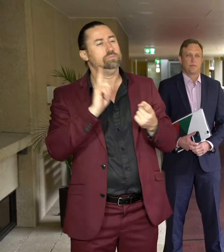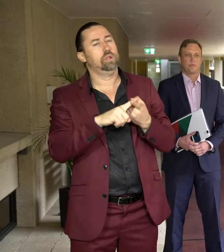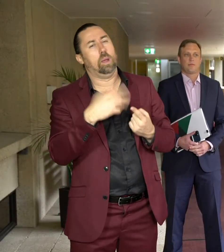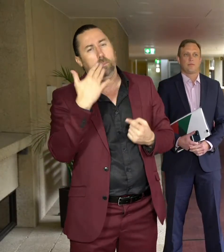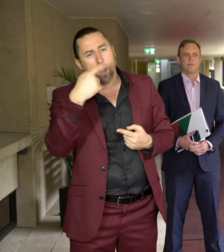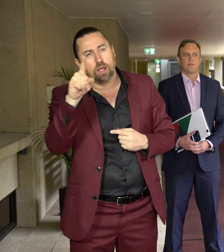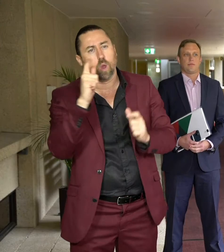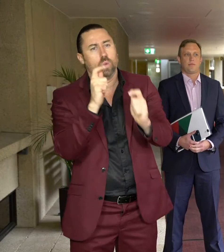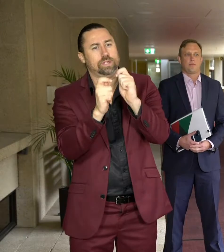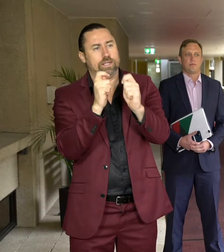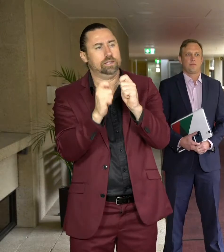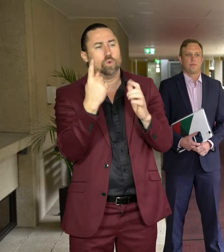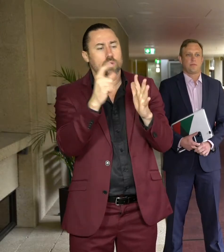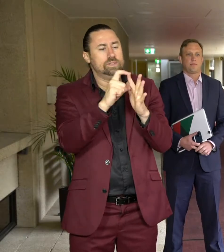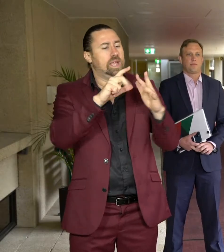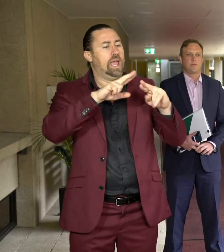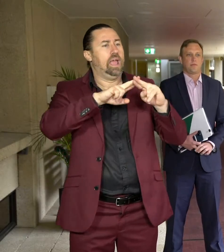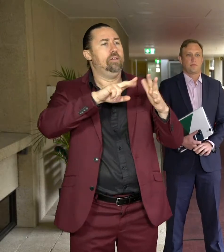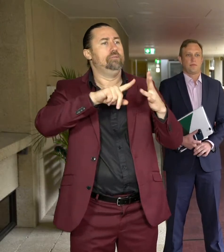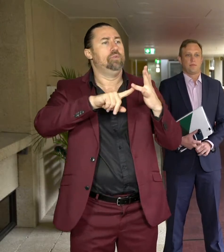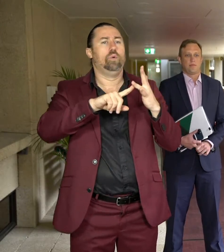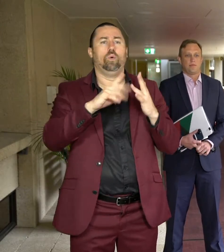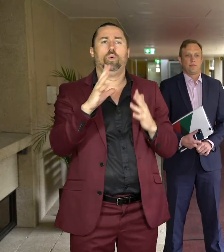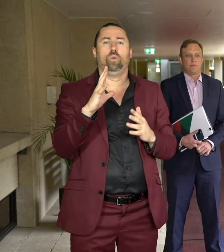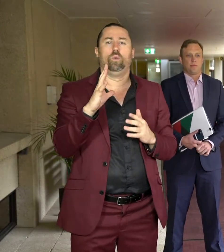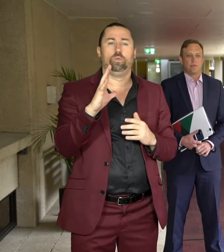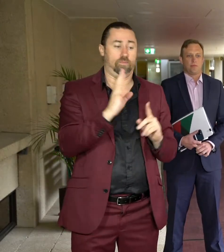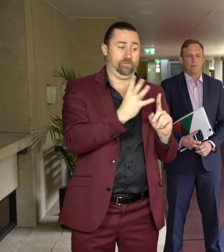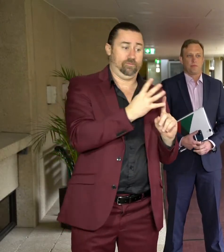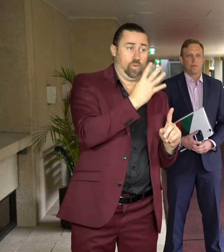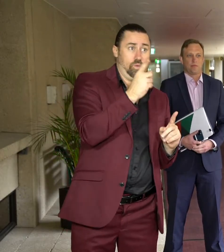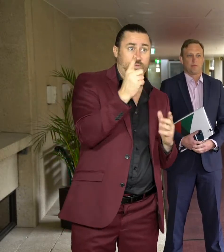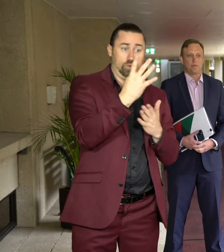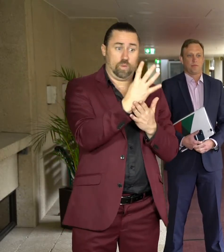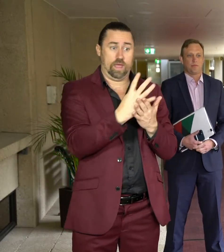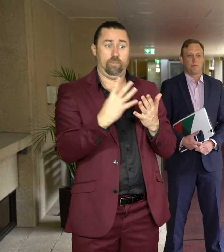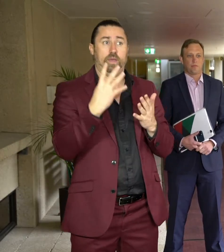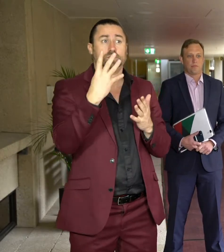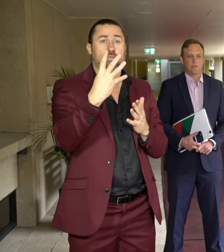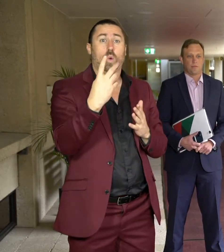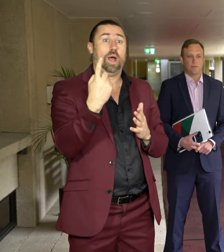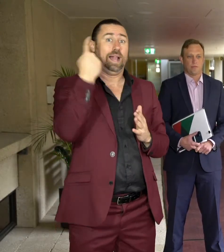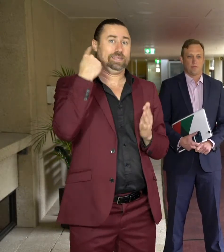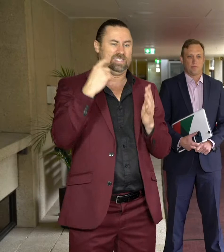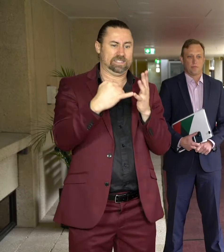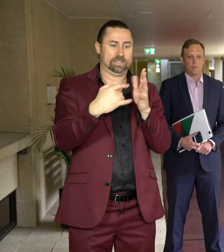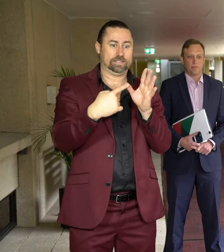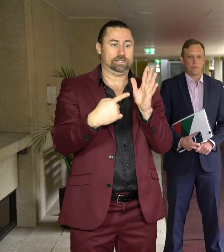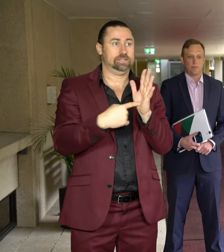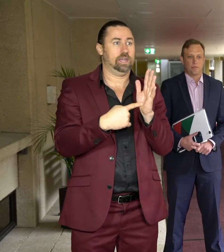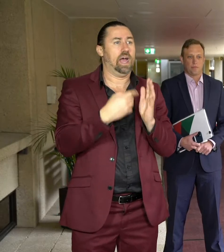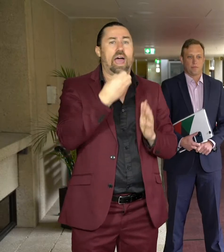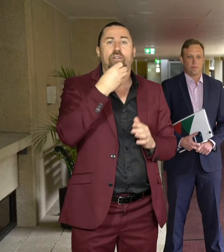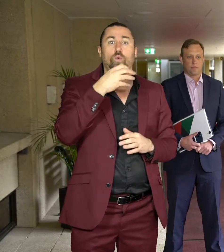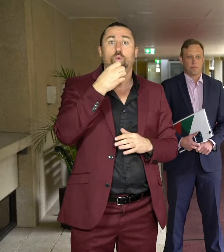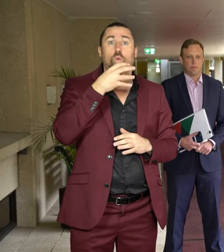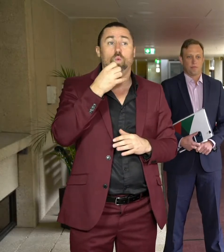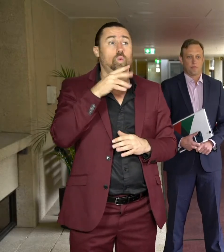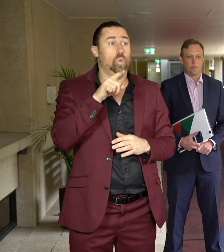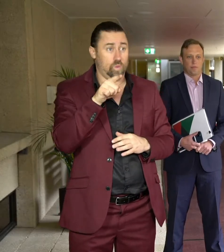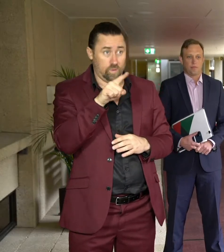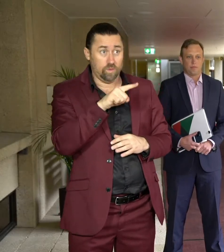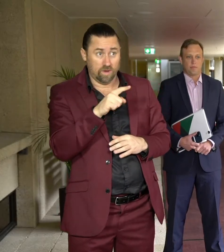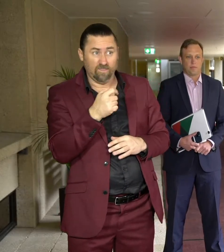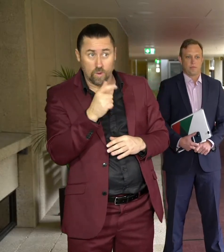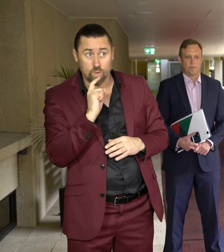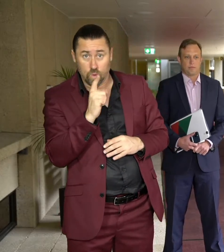those people who were at the DFO between 4 and 4:30 p.m. last Saturday afternoon. That's really important.